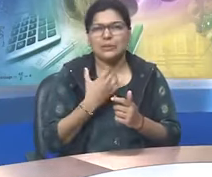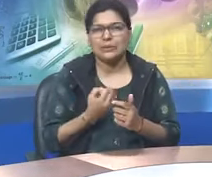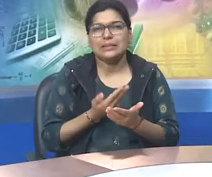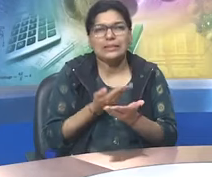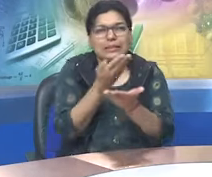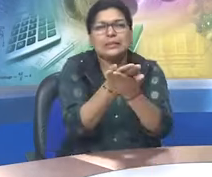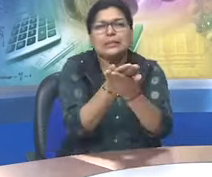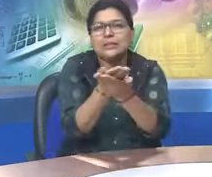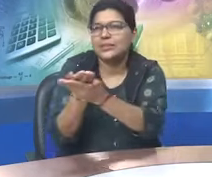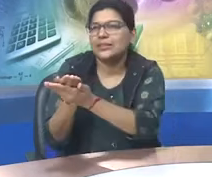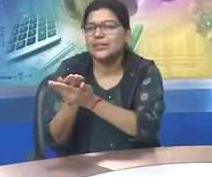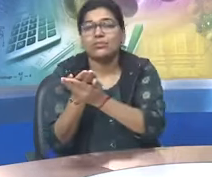grandmother did.